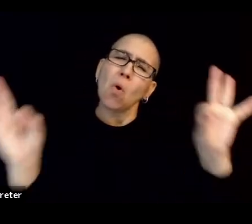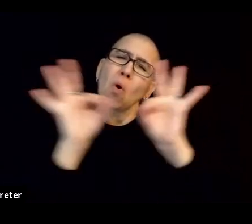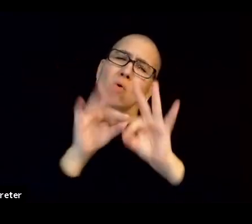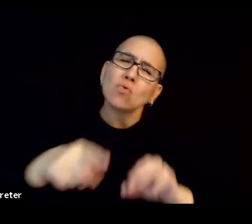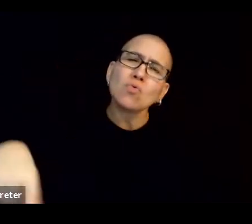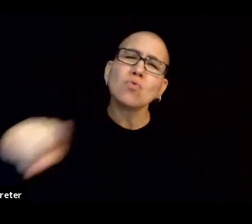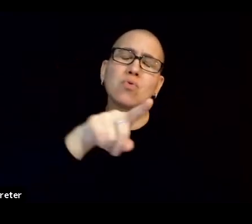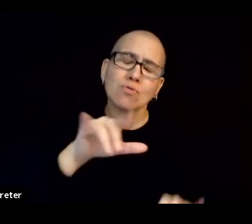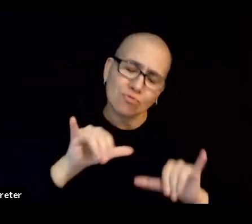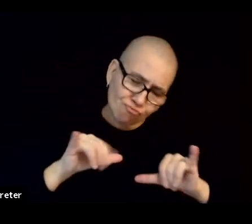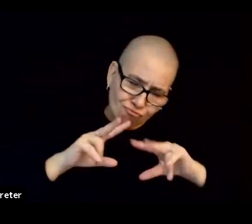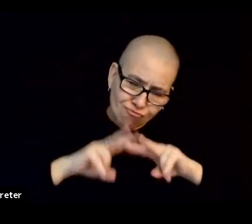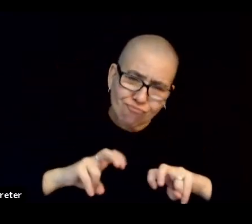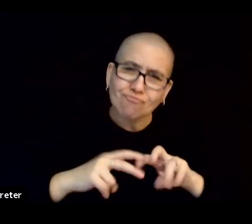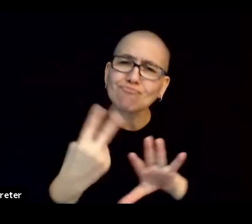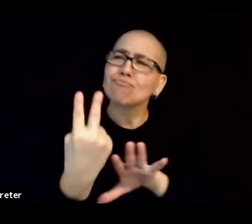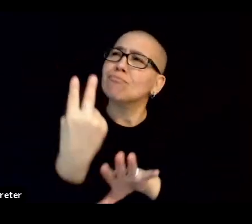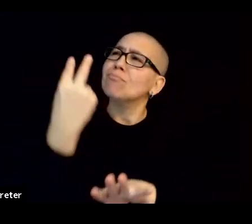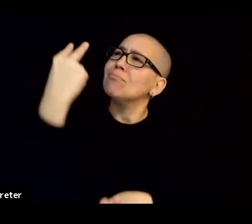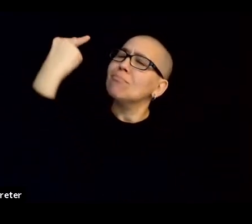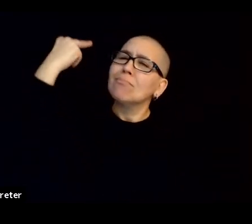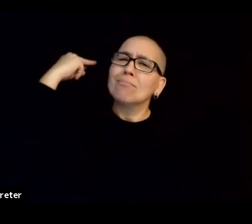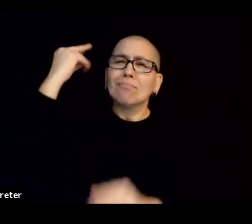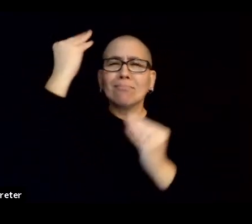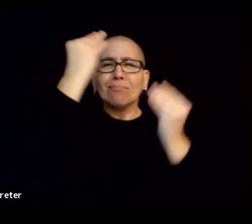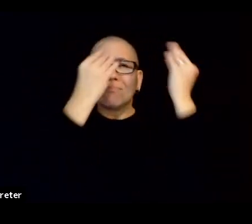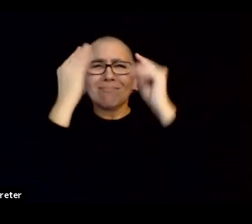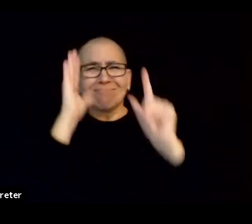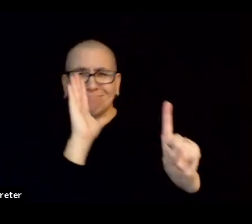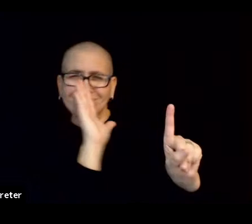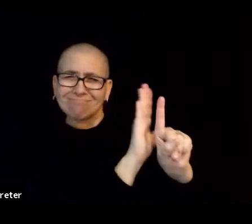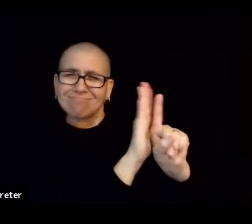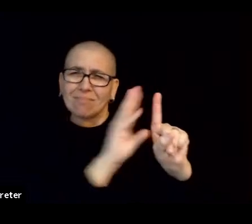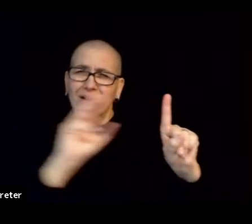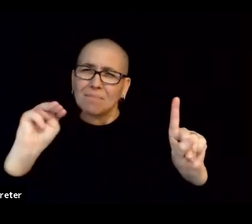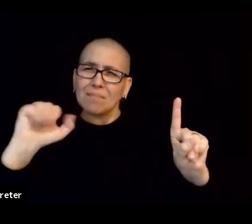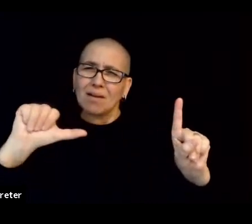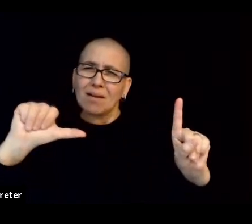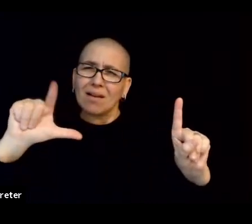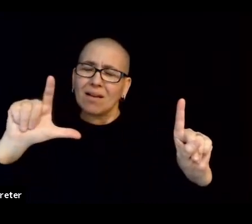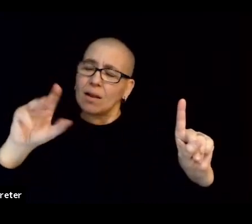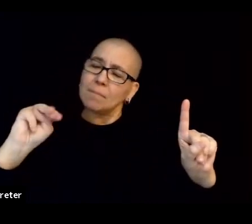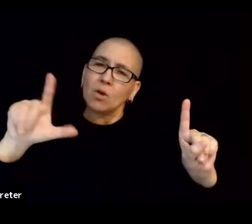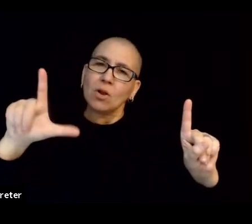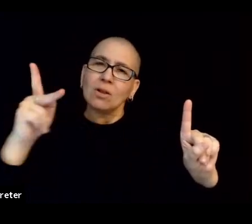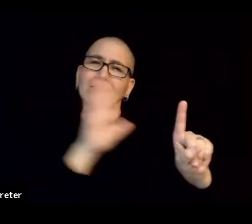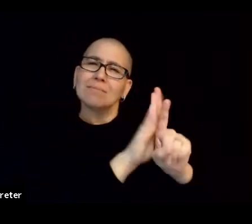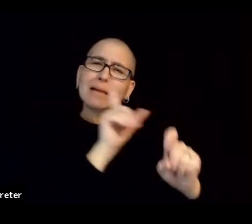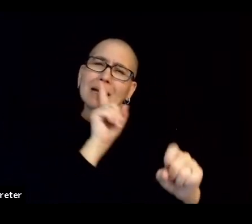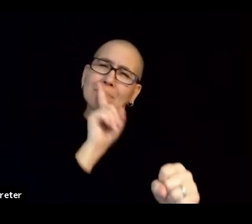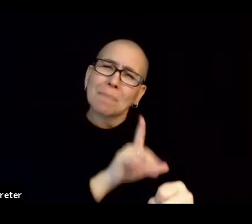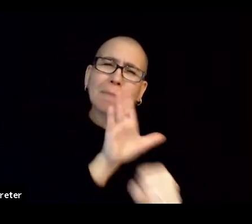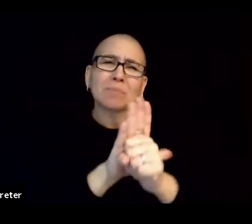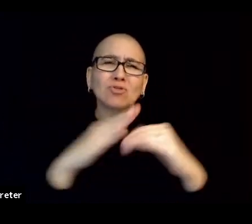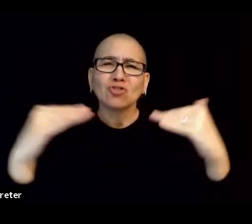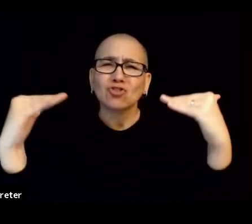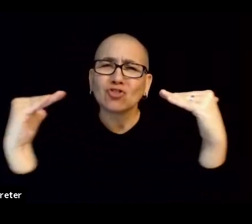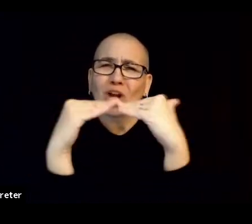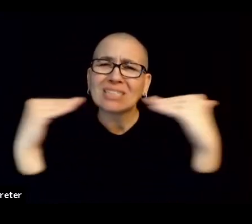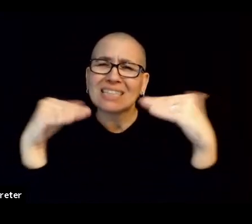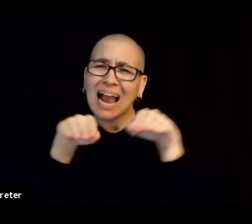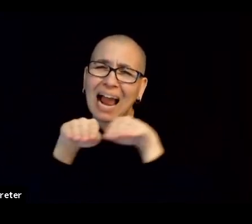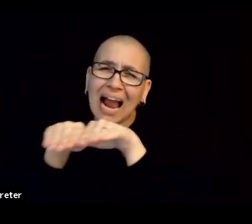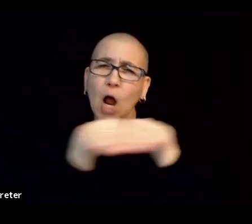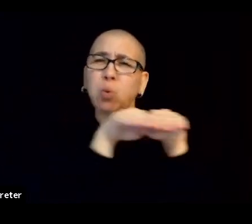informed by our commitment to equity and to ensure that vaccines are available in an equitable